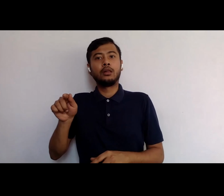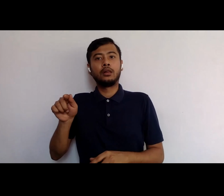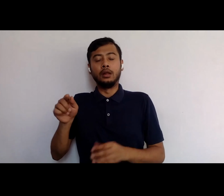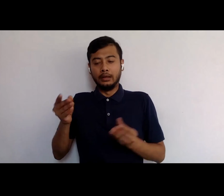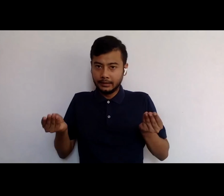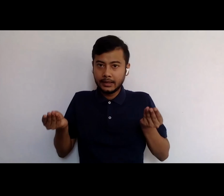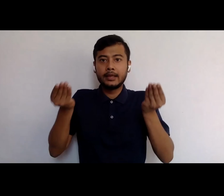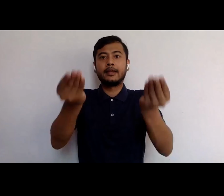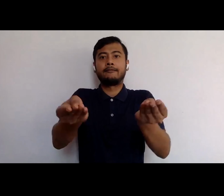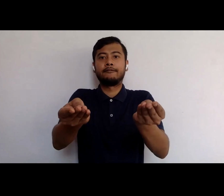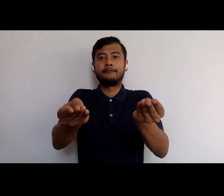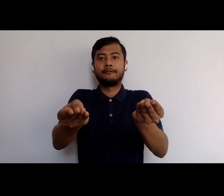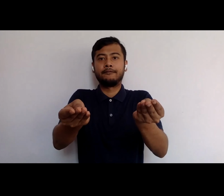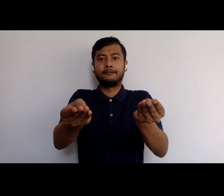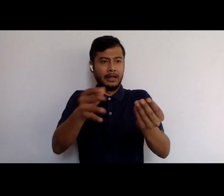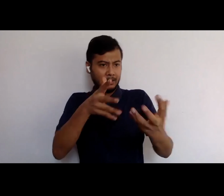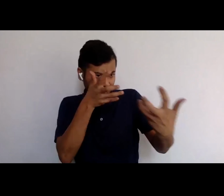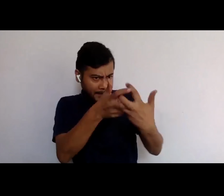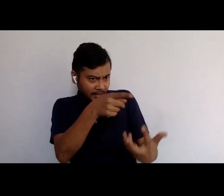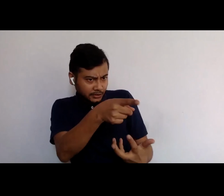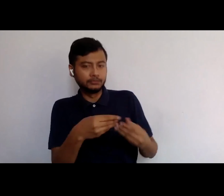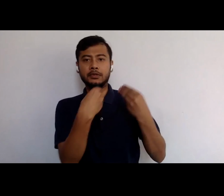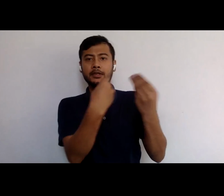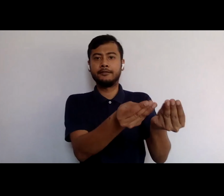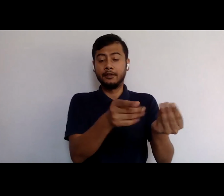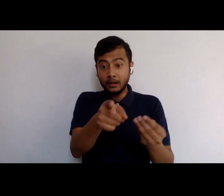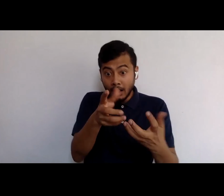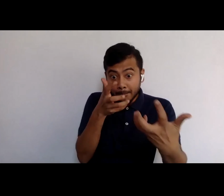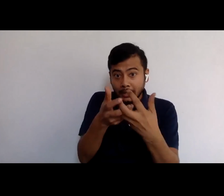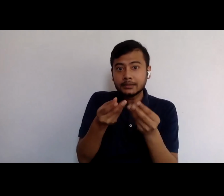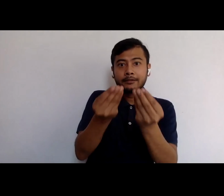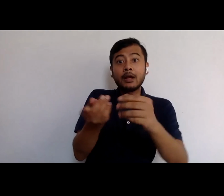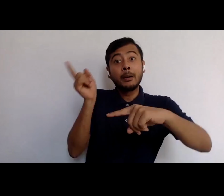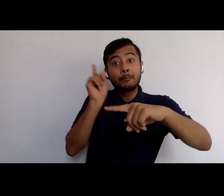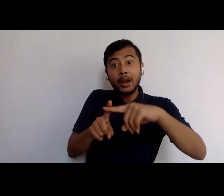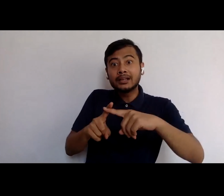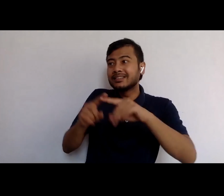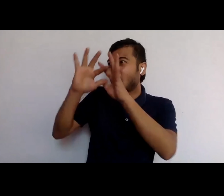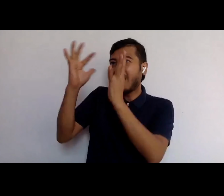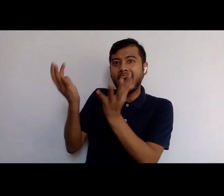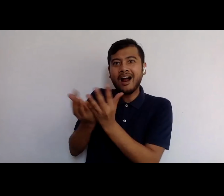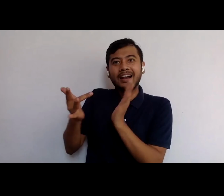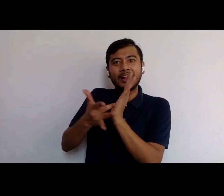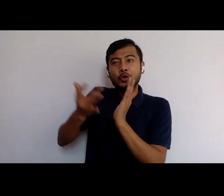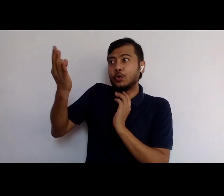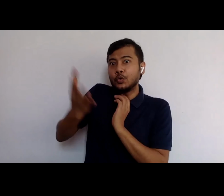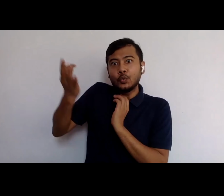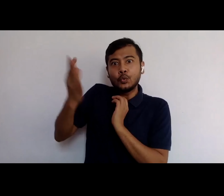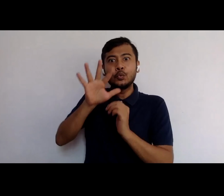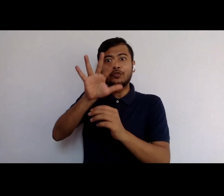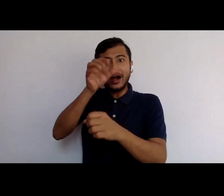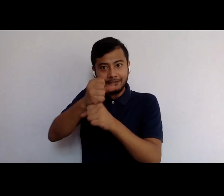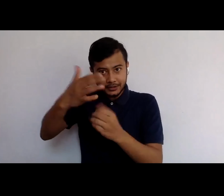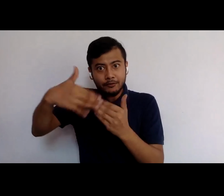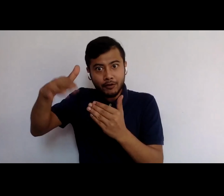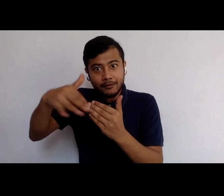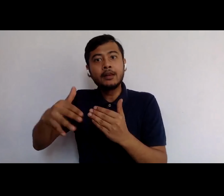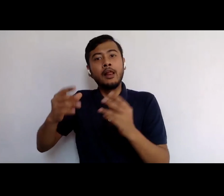of this technology along with the upcoming, you know, 5G deployment in the country,